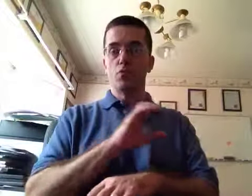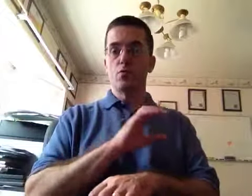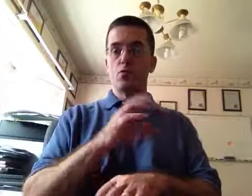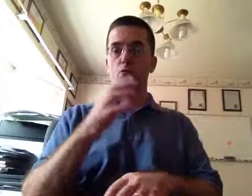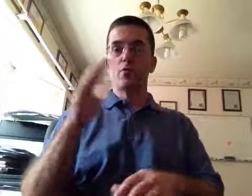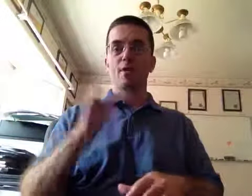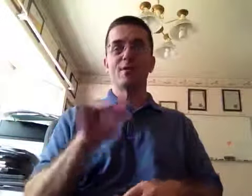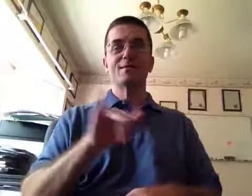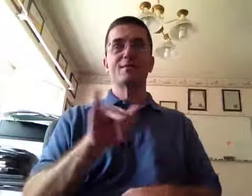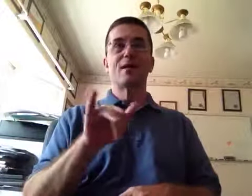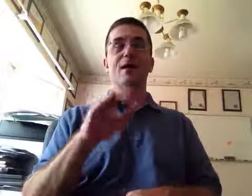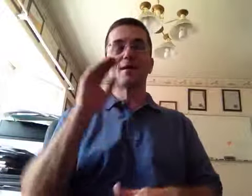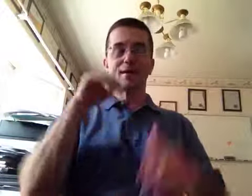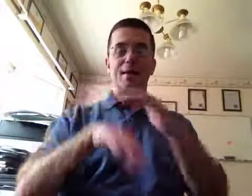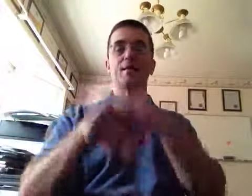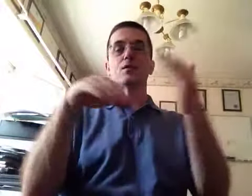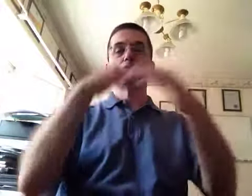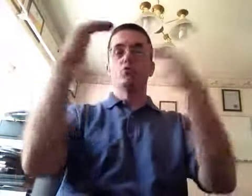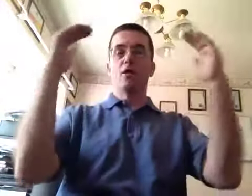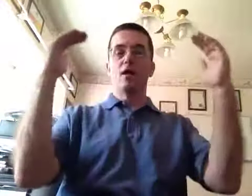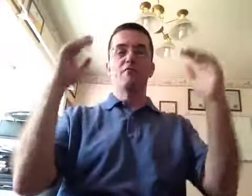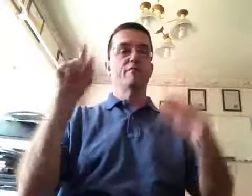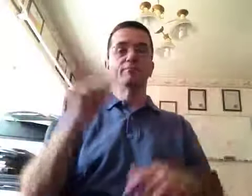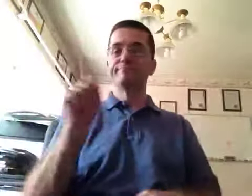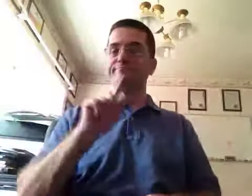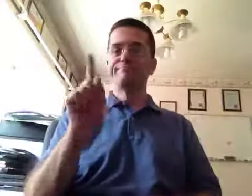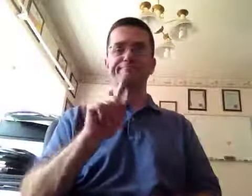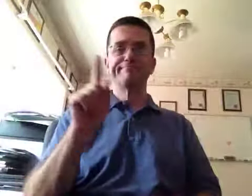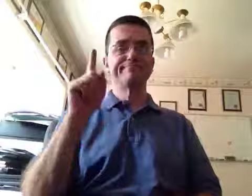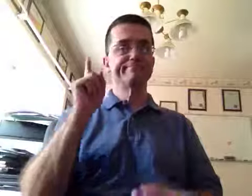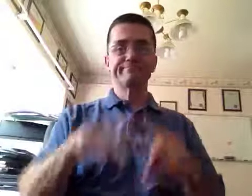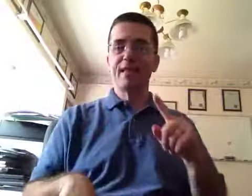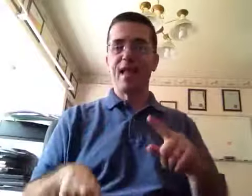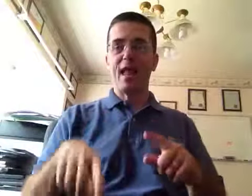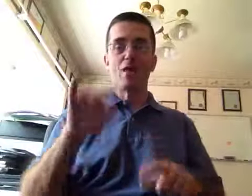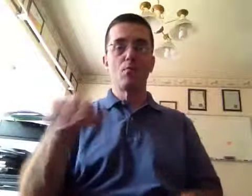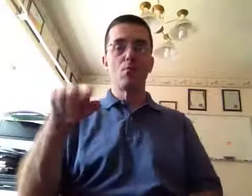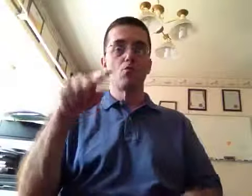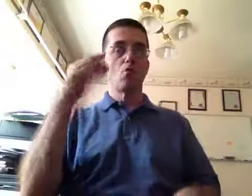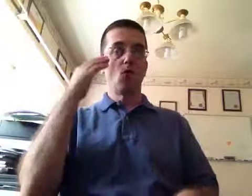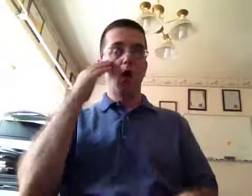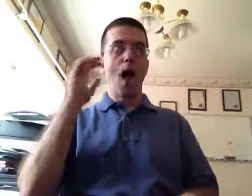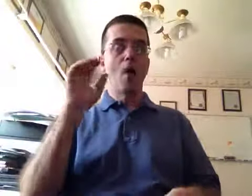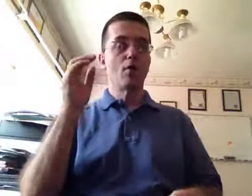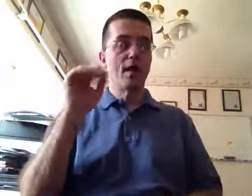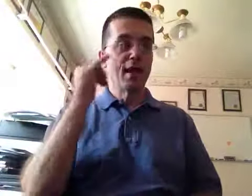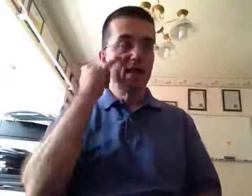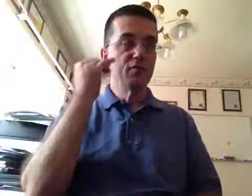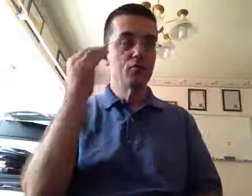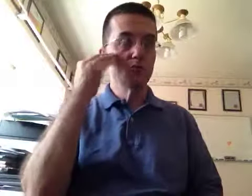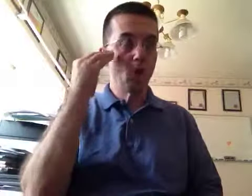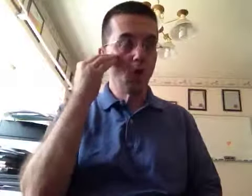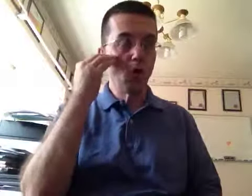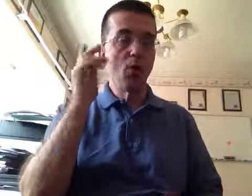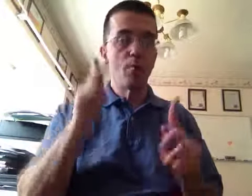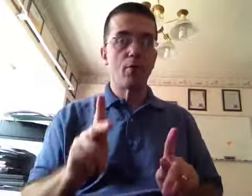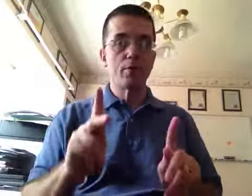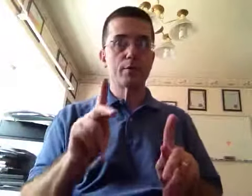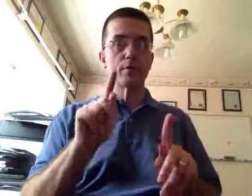your next job. Your people skills are, and you know someone that knows someone that's going to get you in the door there, at least for an interview. And then if you go in and you actually